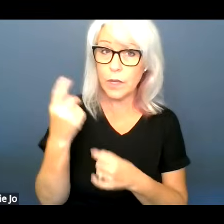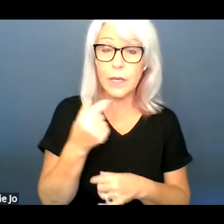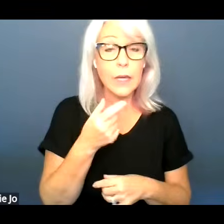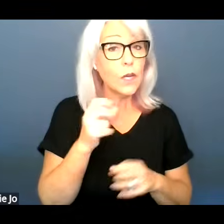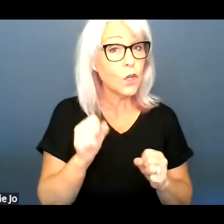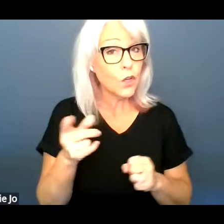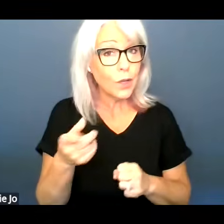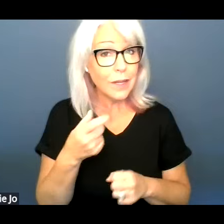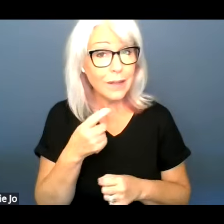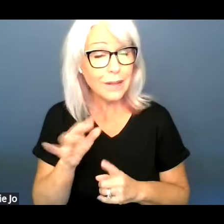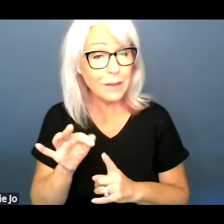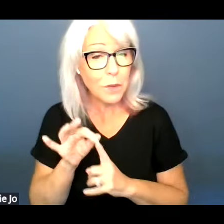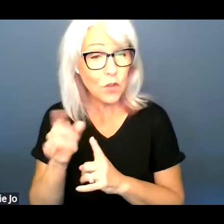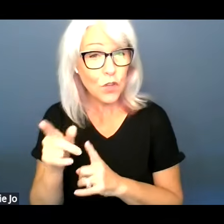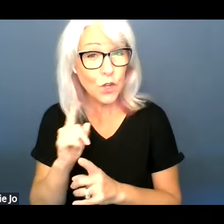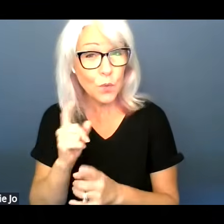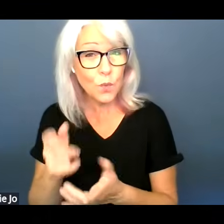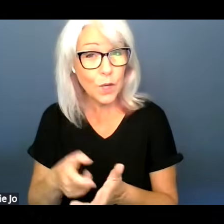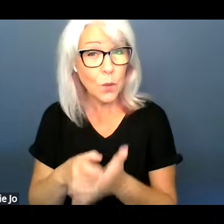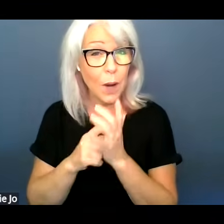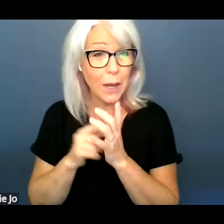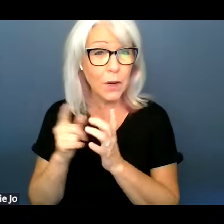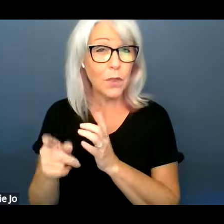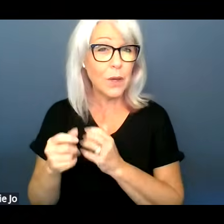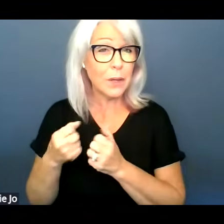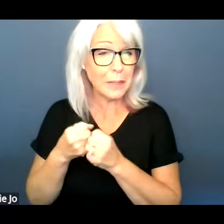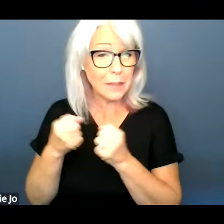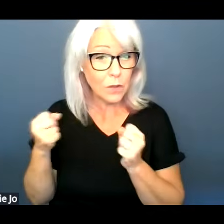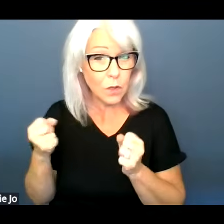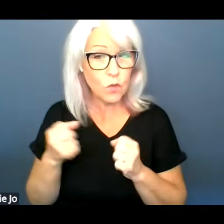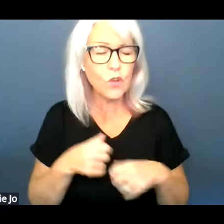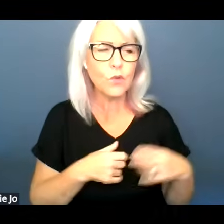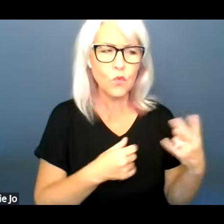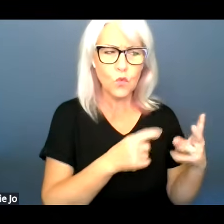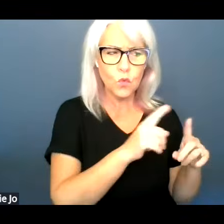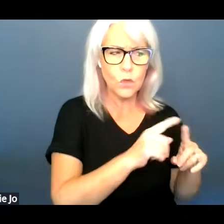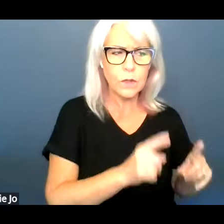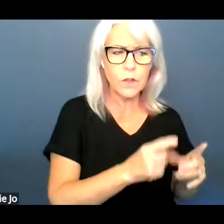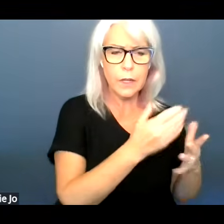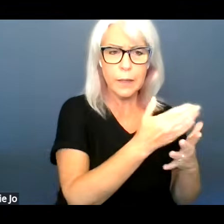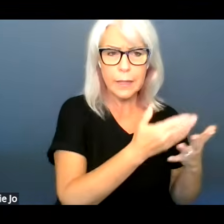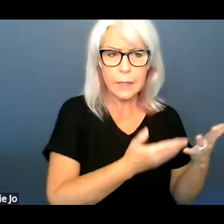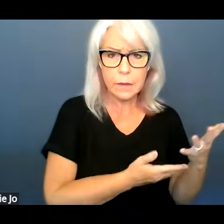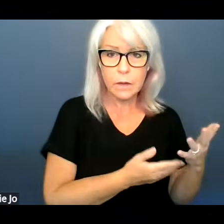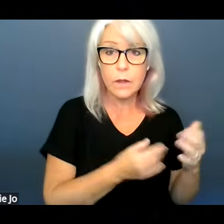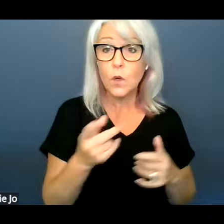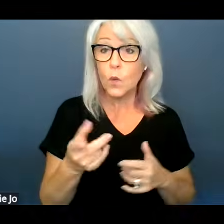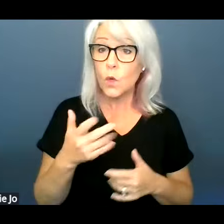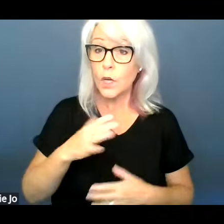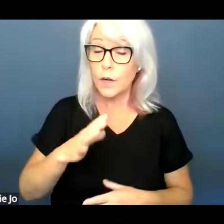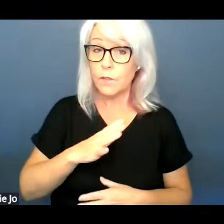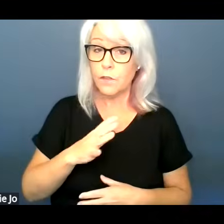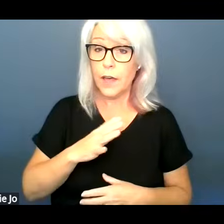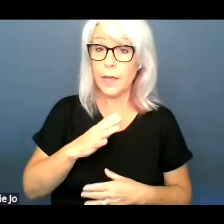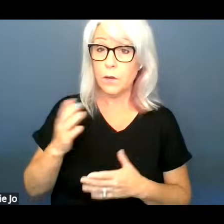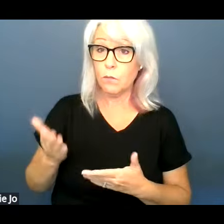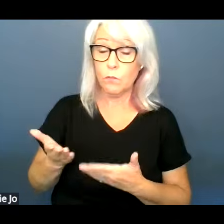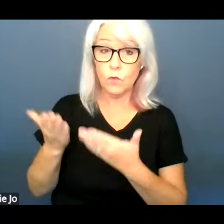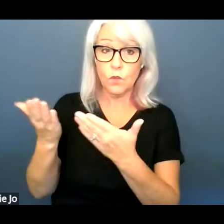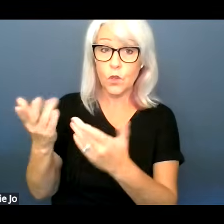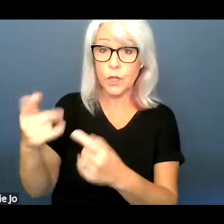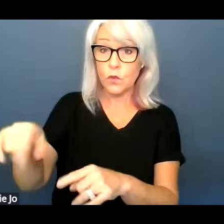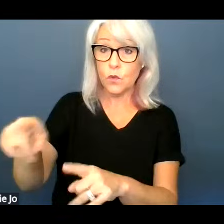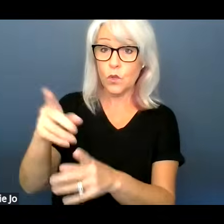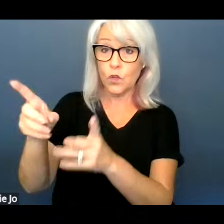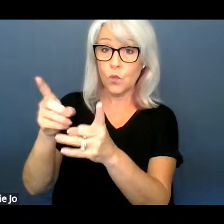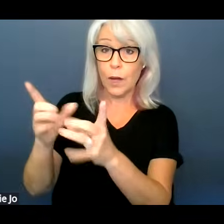disclosure? says, they say two different things. And we're fine deferring to I'm sorry. the director. We're fine deferring to the director on that. You're